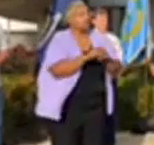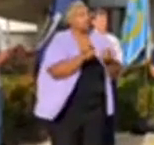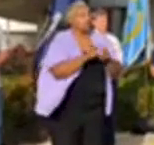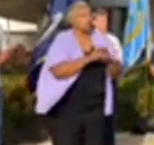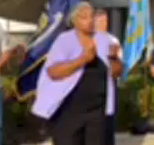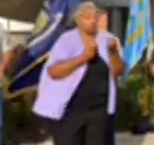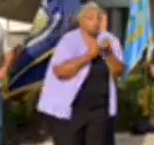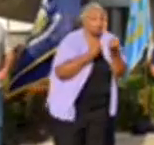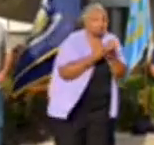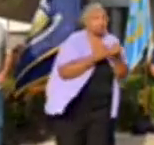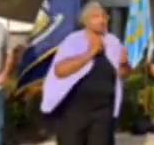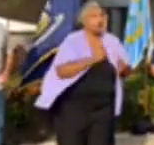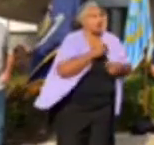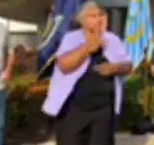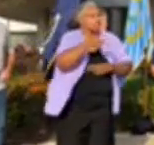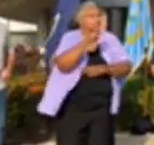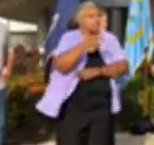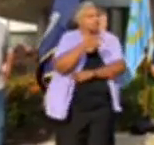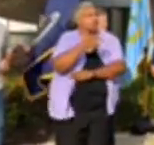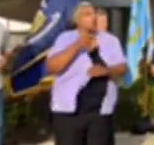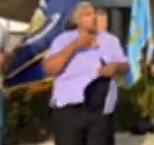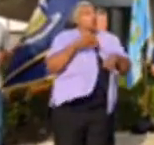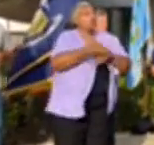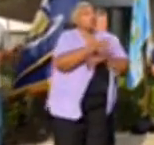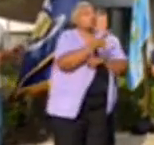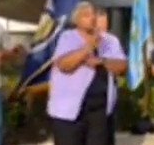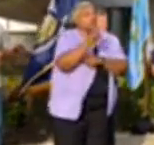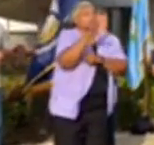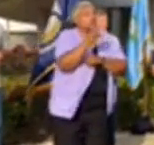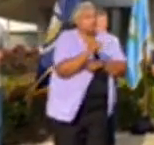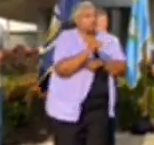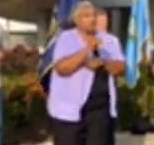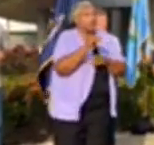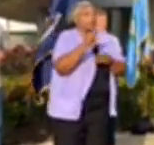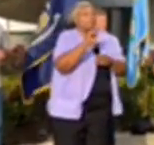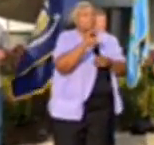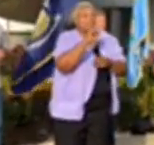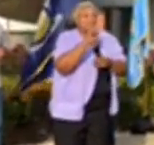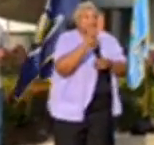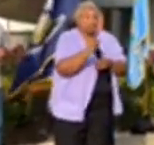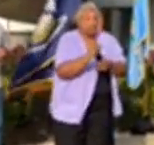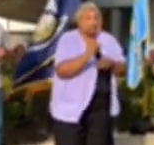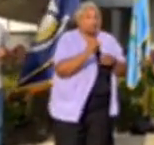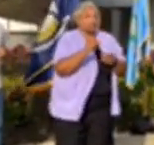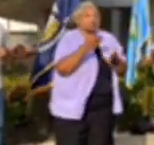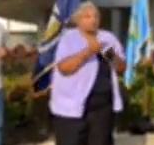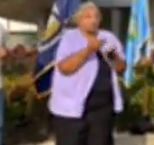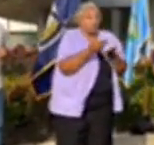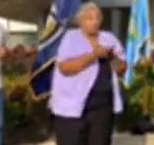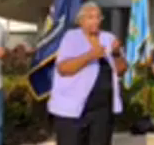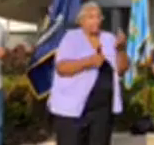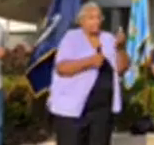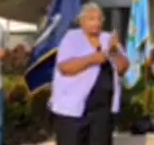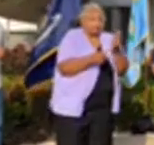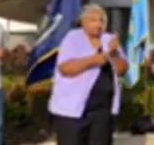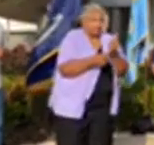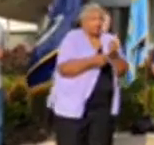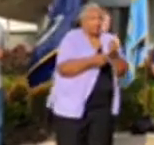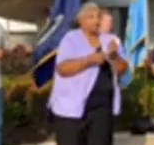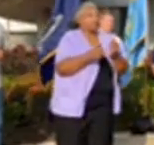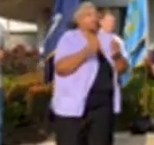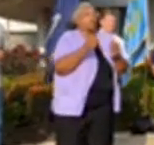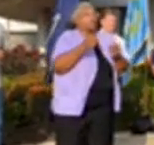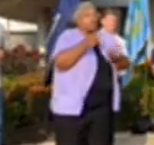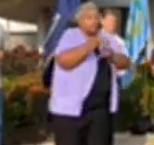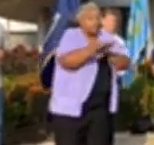needs over $250 billion in flexible emergency fiscal assistance to be allocated directly